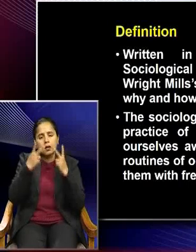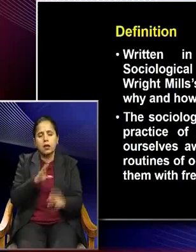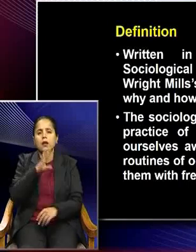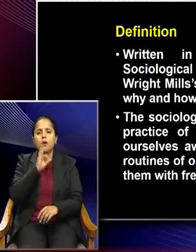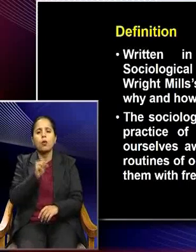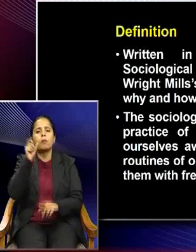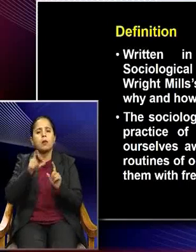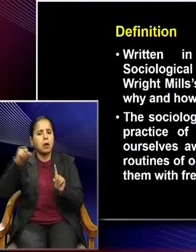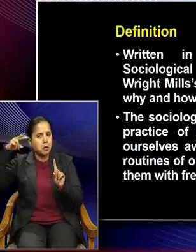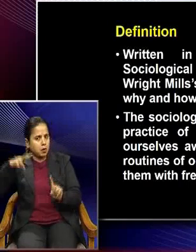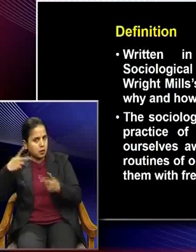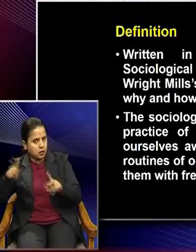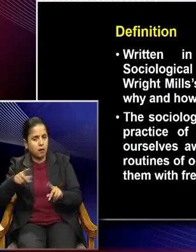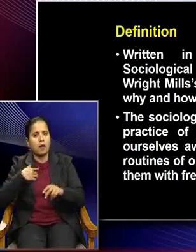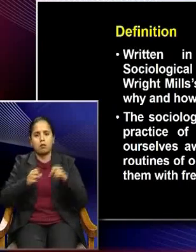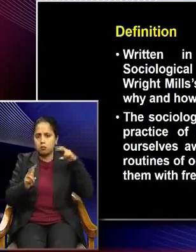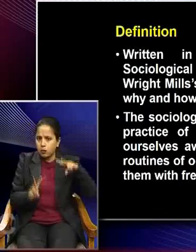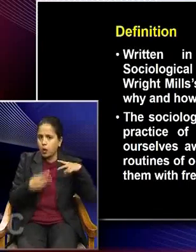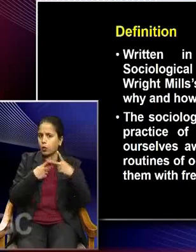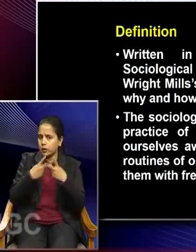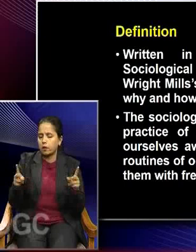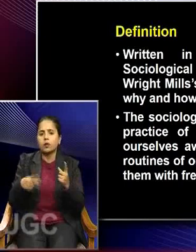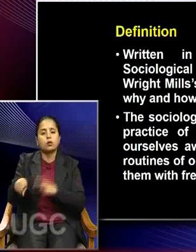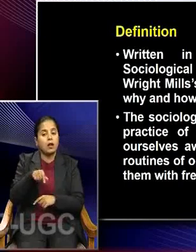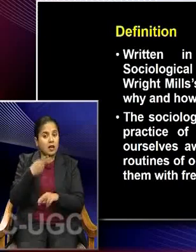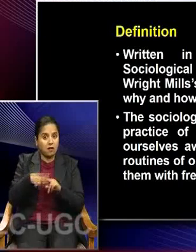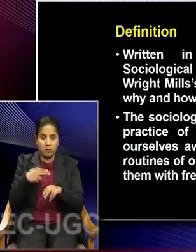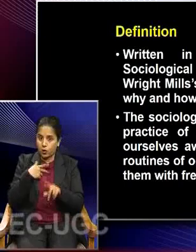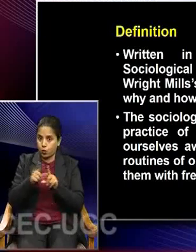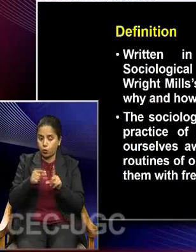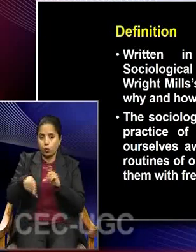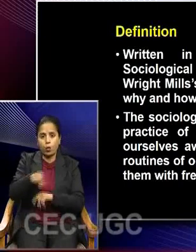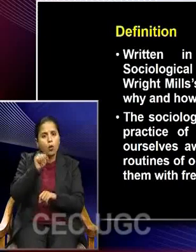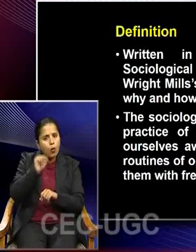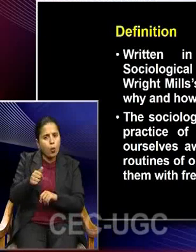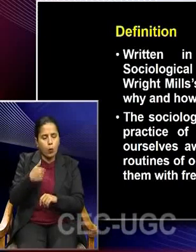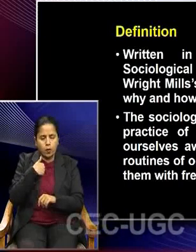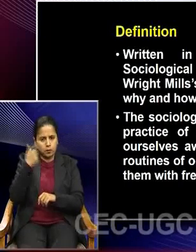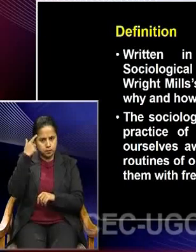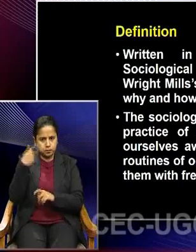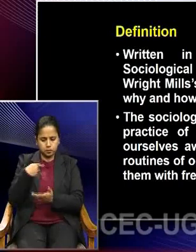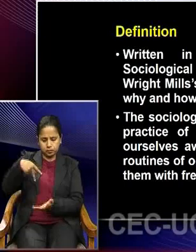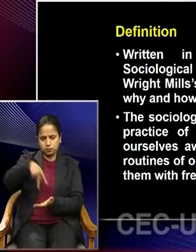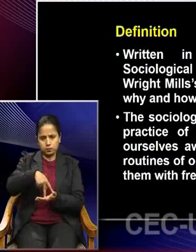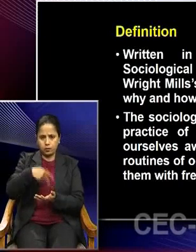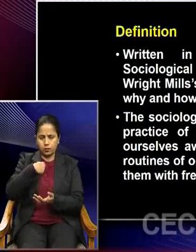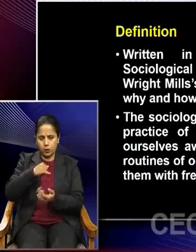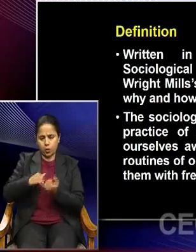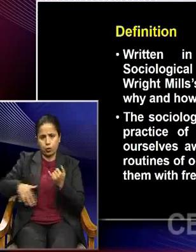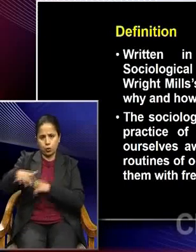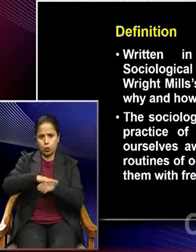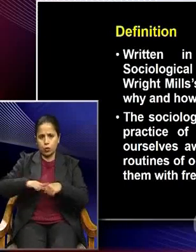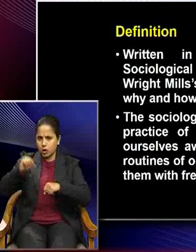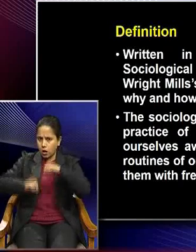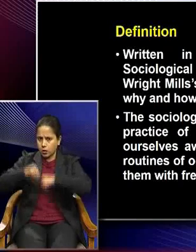reality. And how do we do that? We do that by placing ourselves within the social